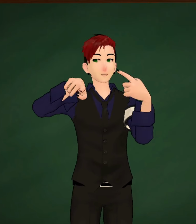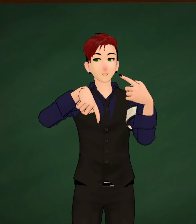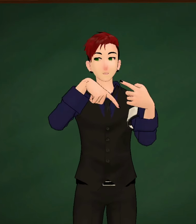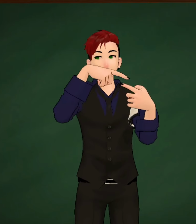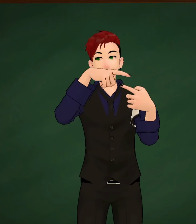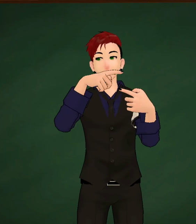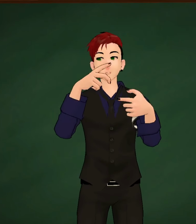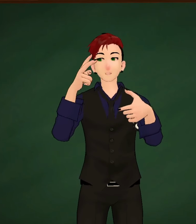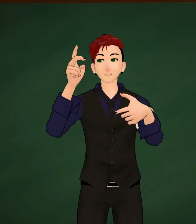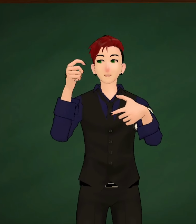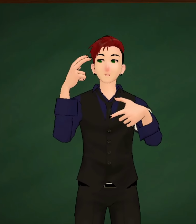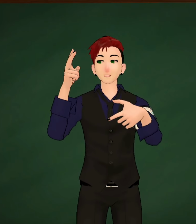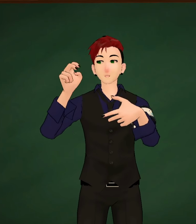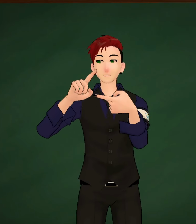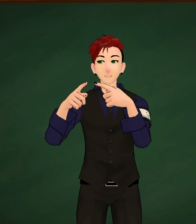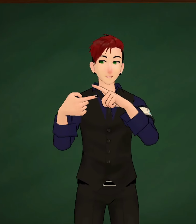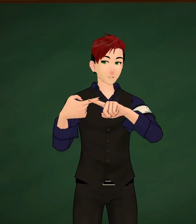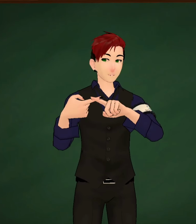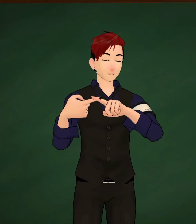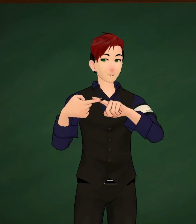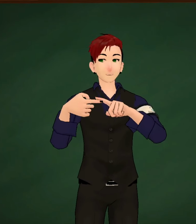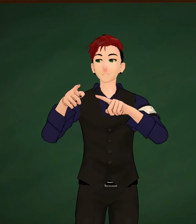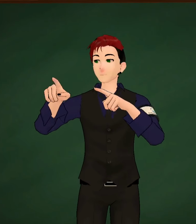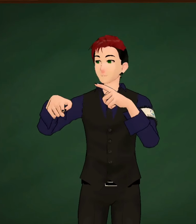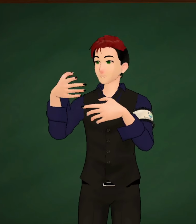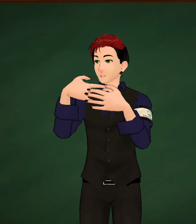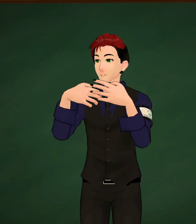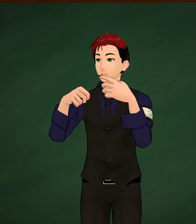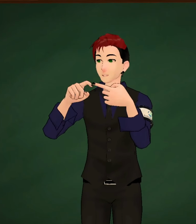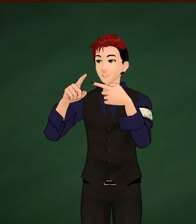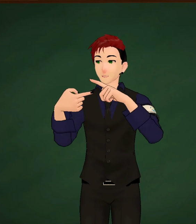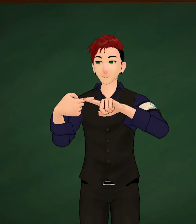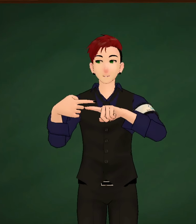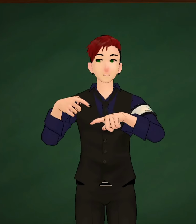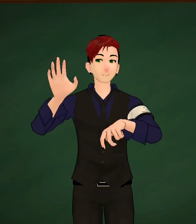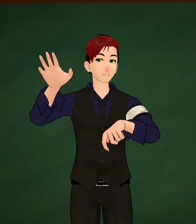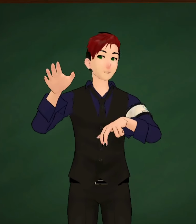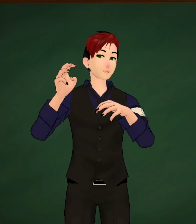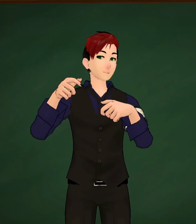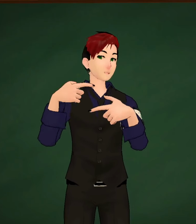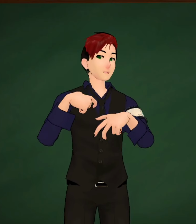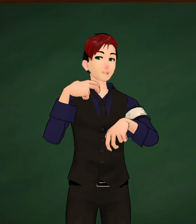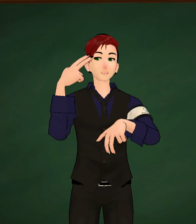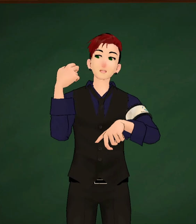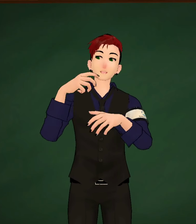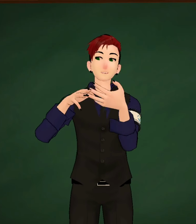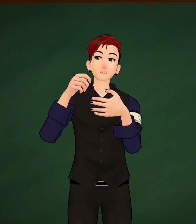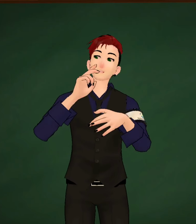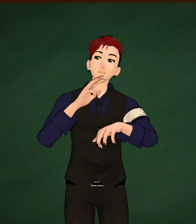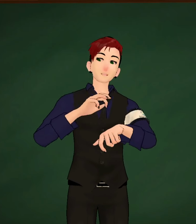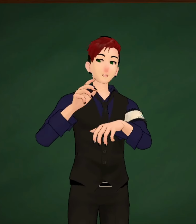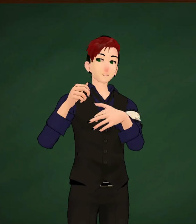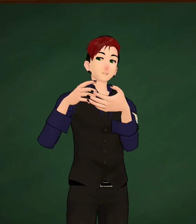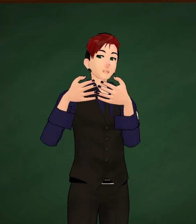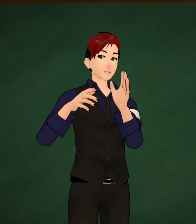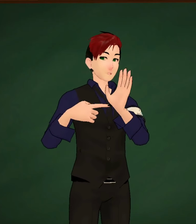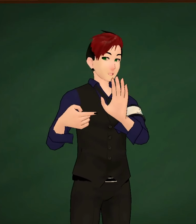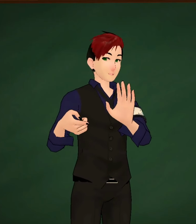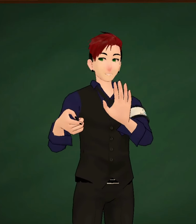So when you do see your friends and when you're hanging out with your friends and you're like, oh my God, I just learned a cool new sign. Let me show